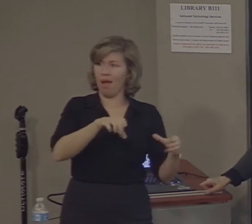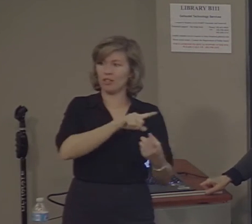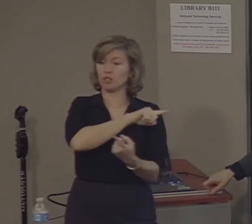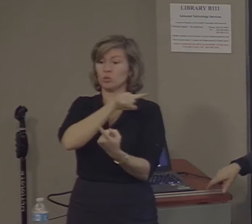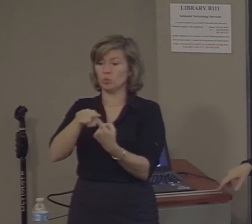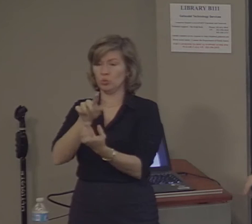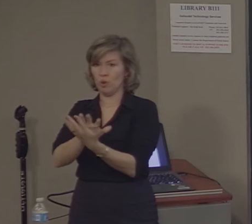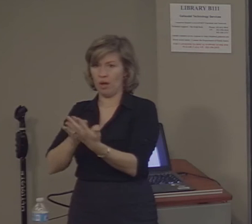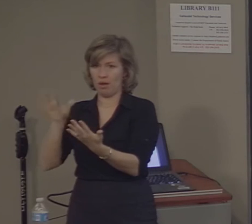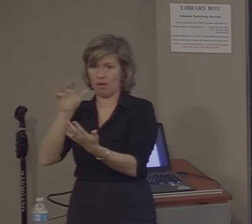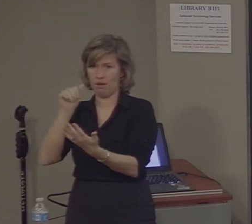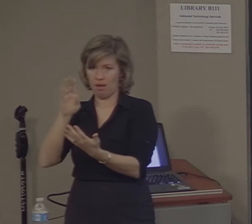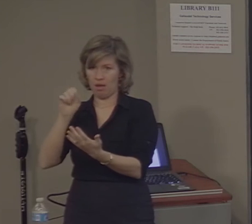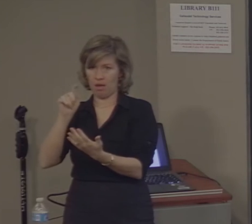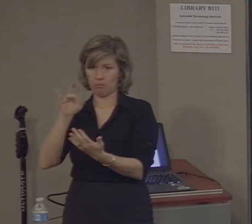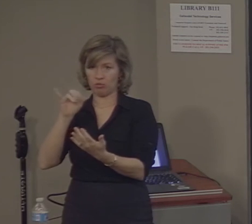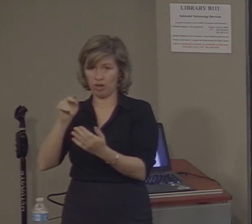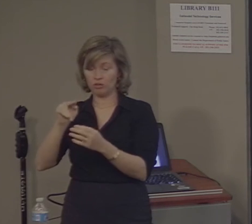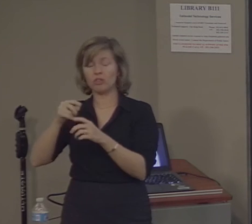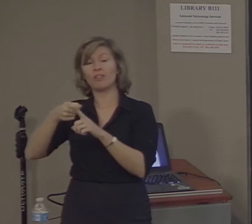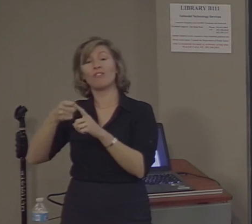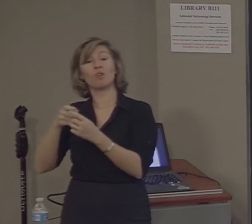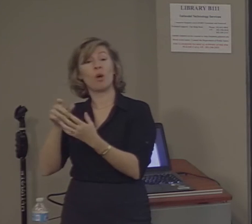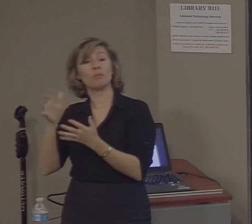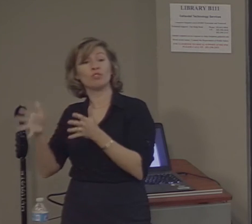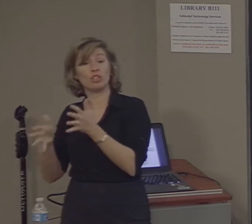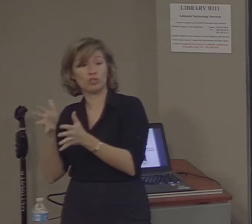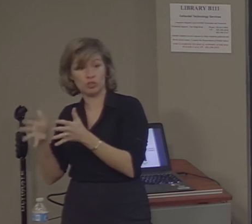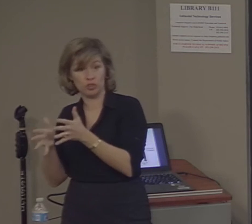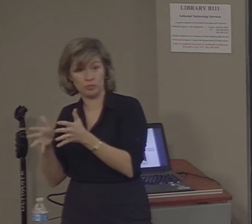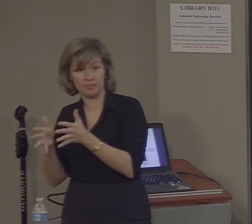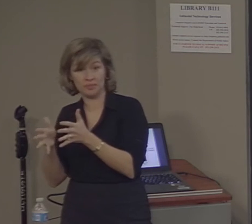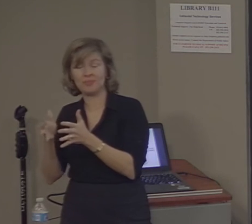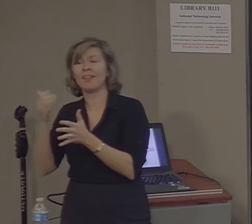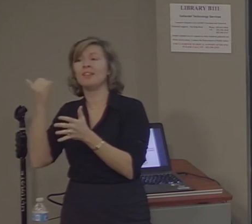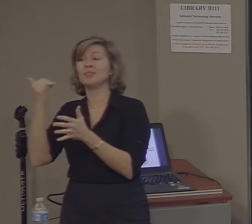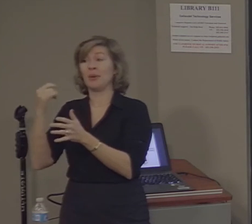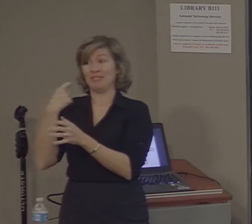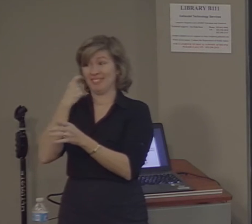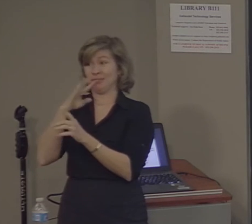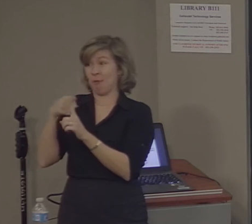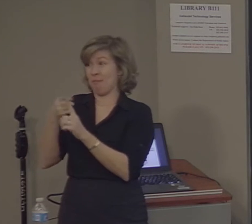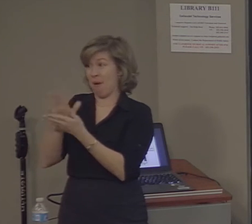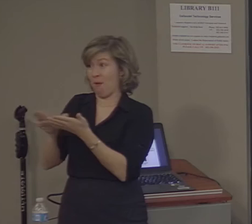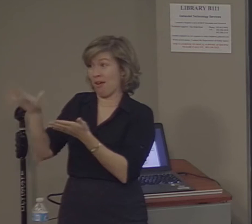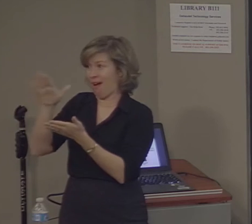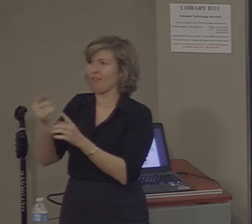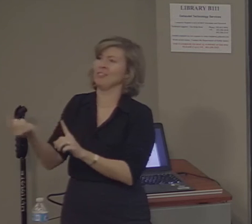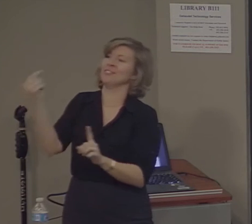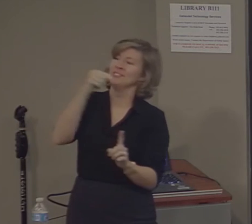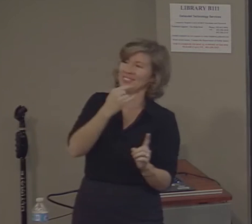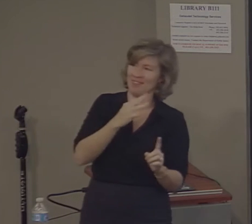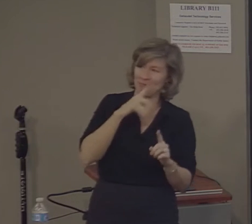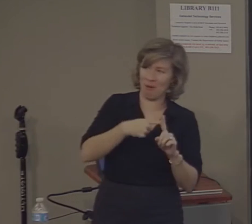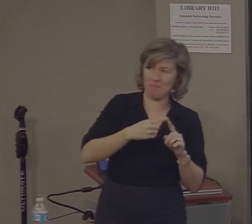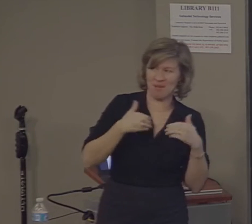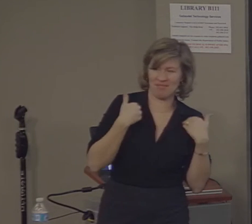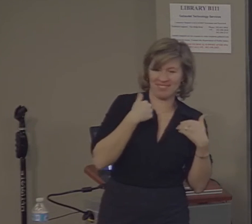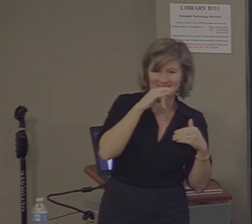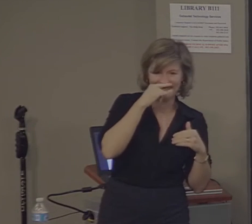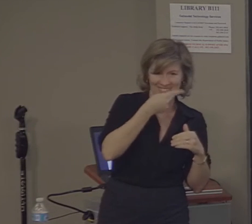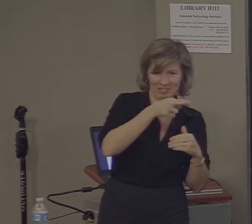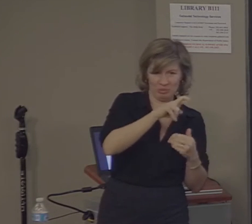gesture. And now we're going to move back down to preschool, down to that age, and move to